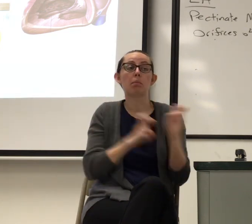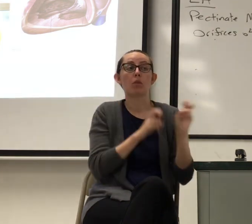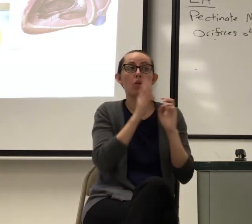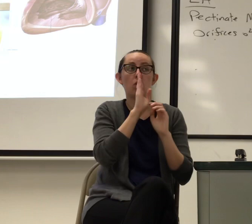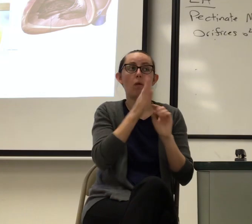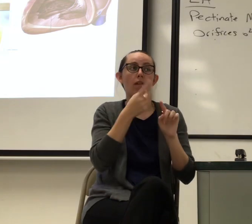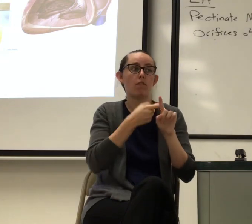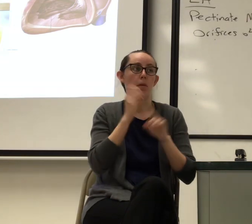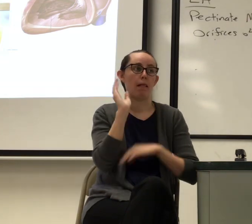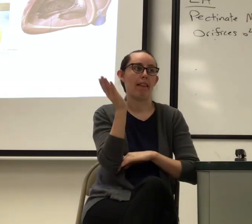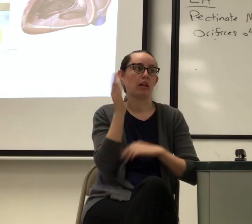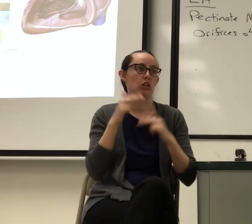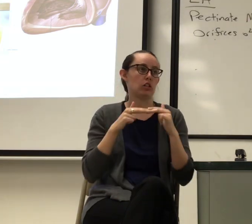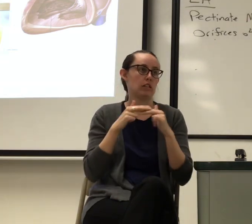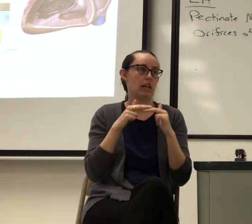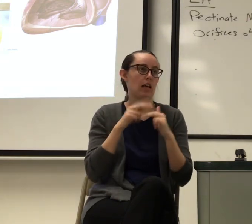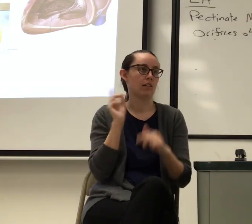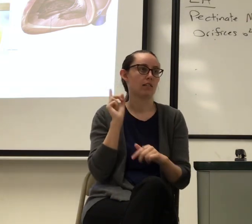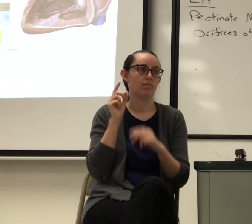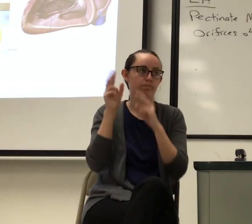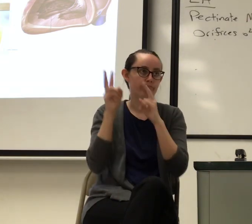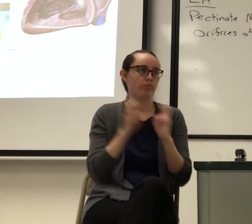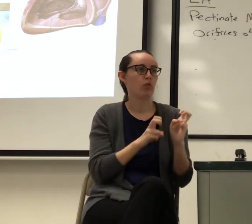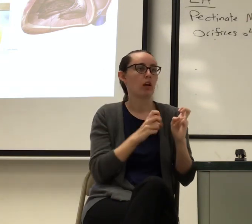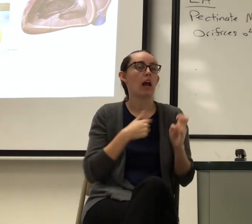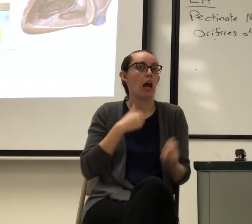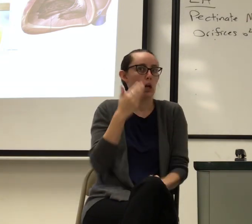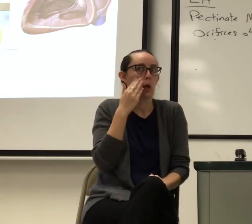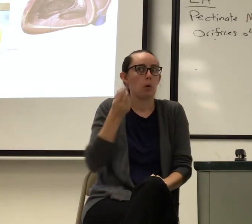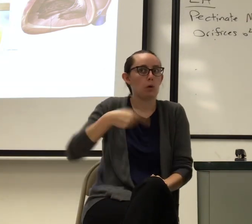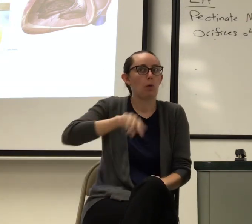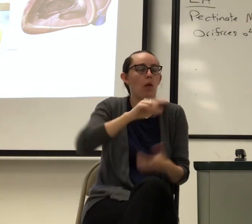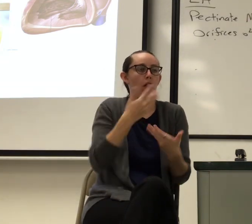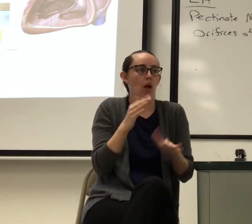know it's fair to ask, okay?